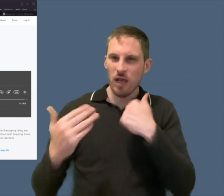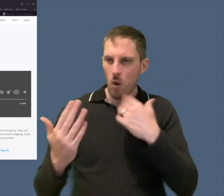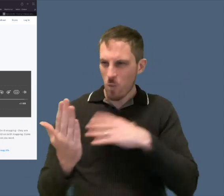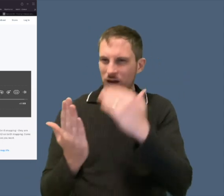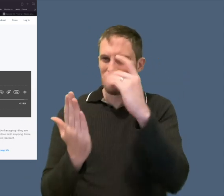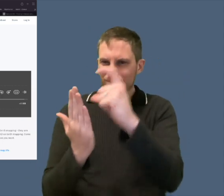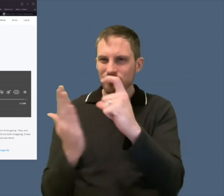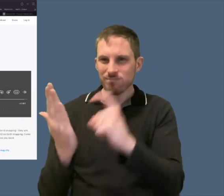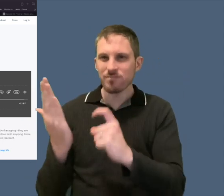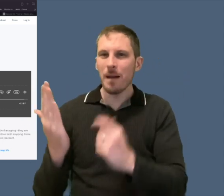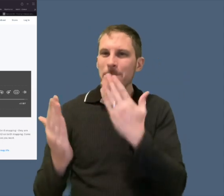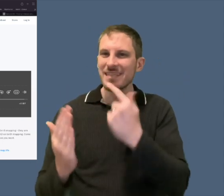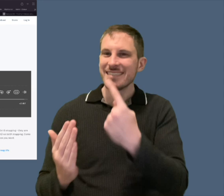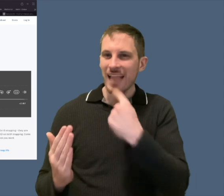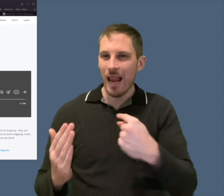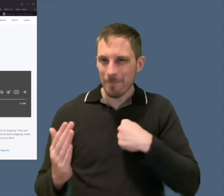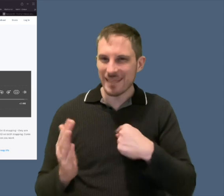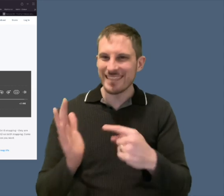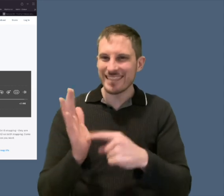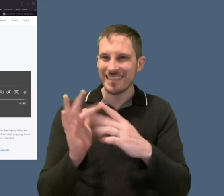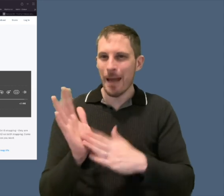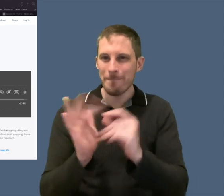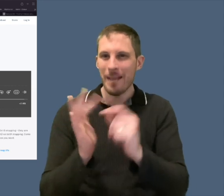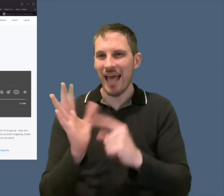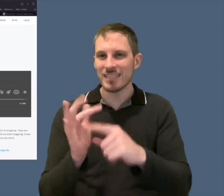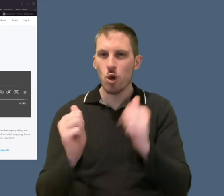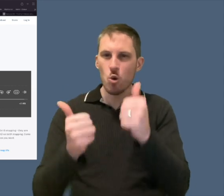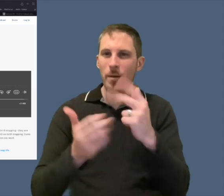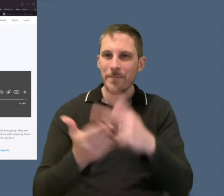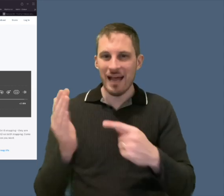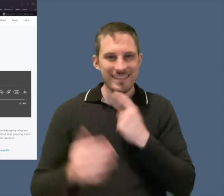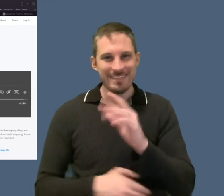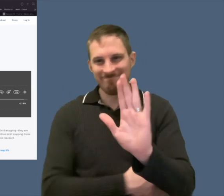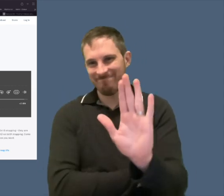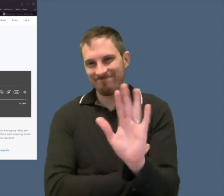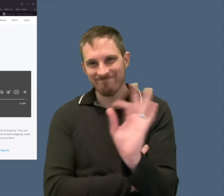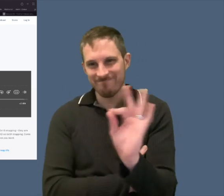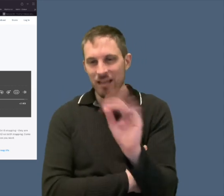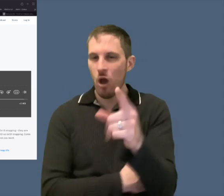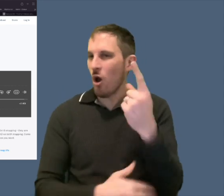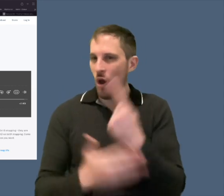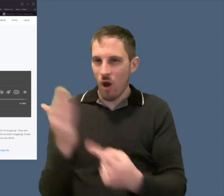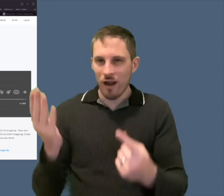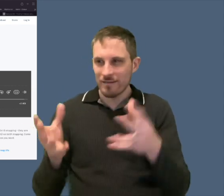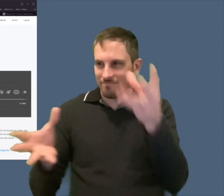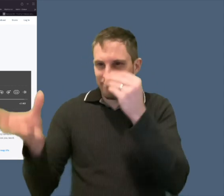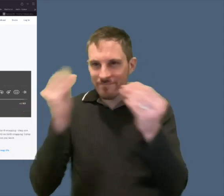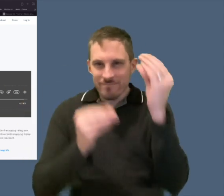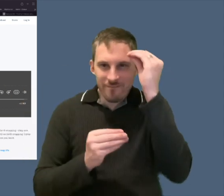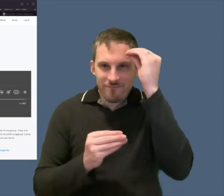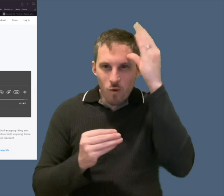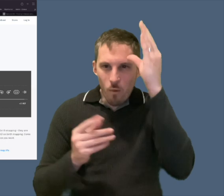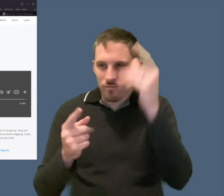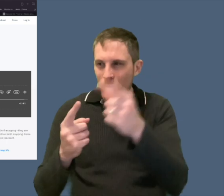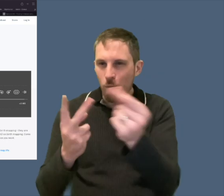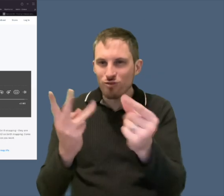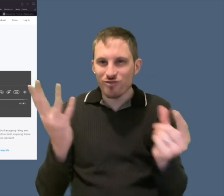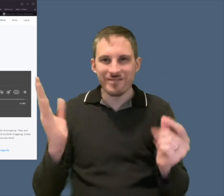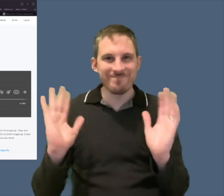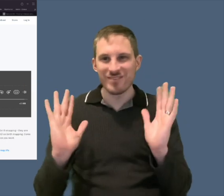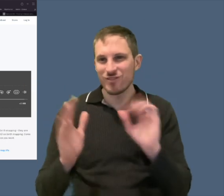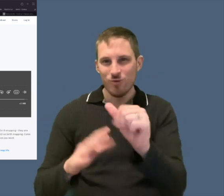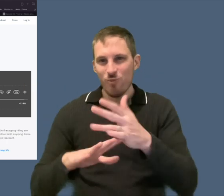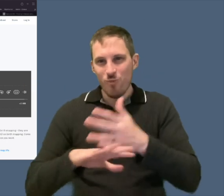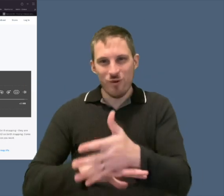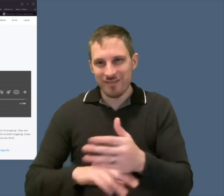to the good part? No, you can't. You have to do the work. And the good part is the work. And the